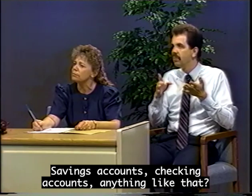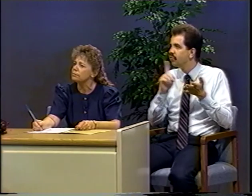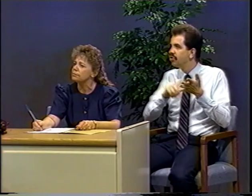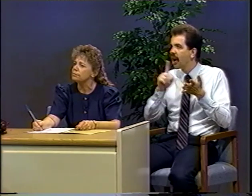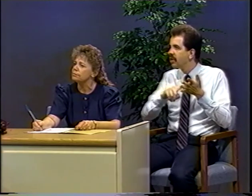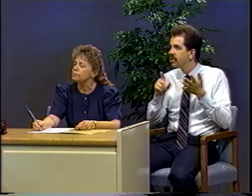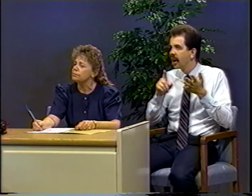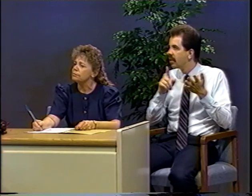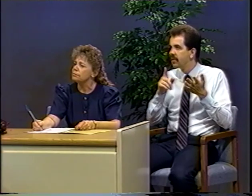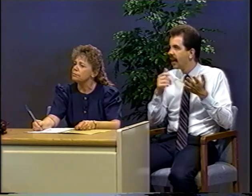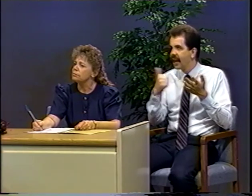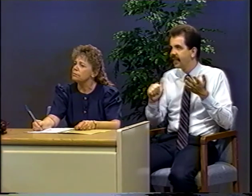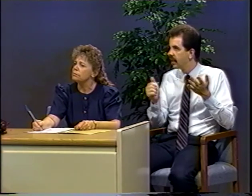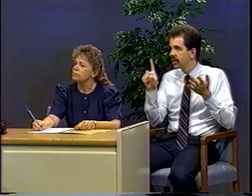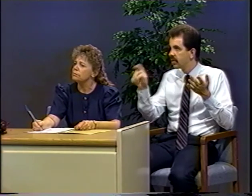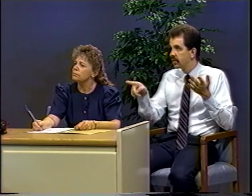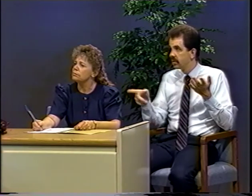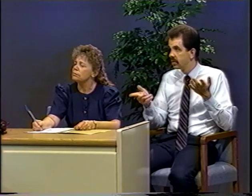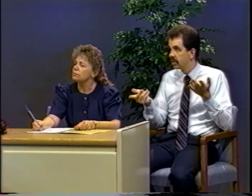that?